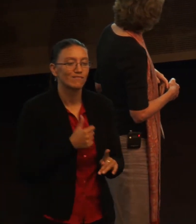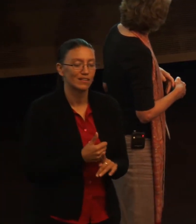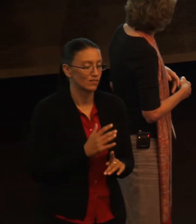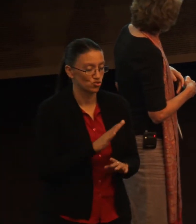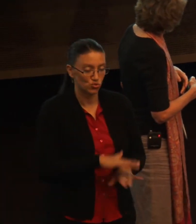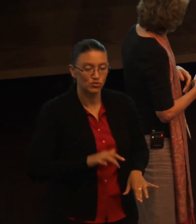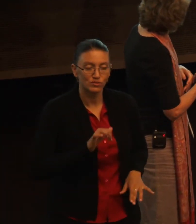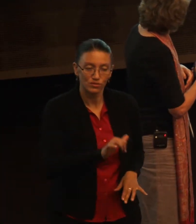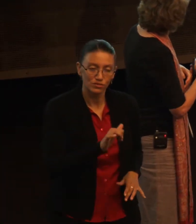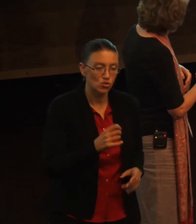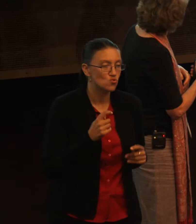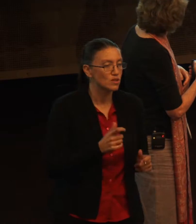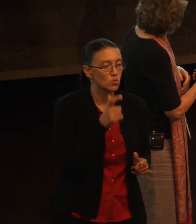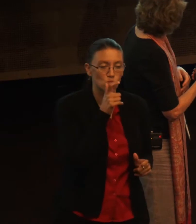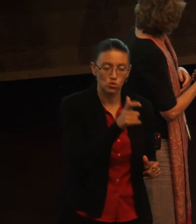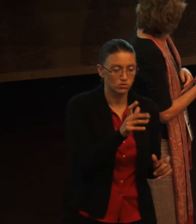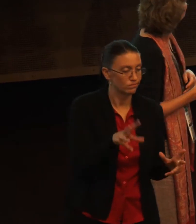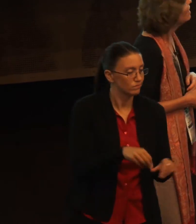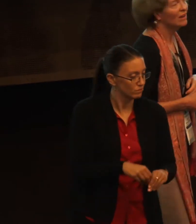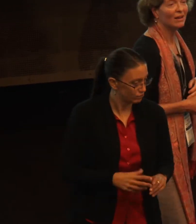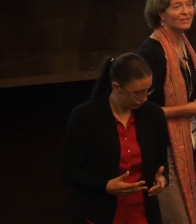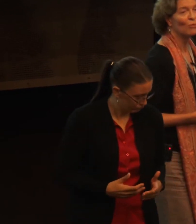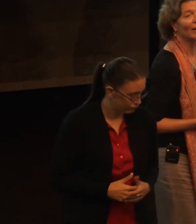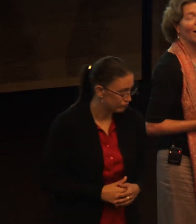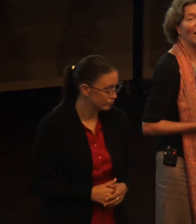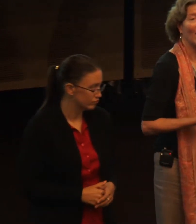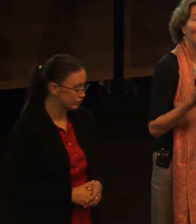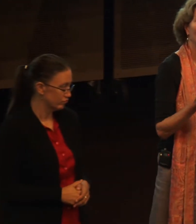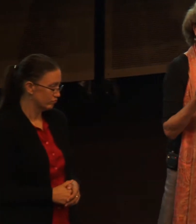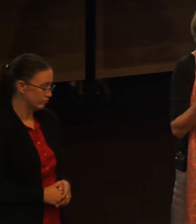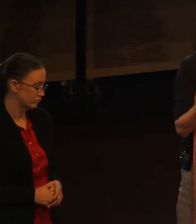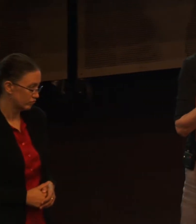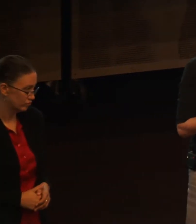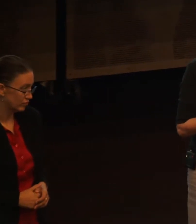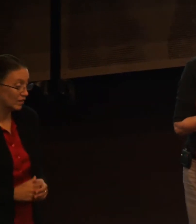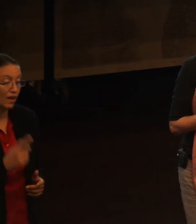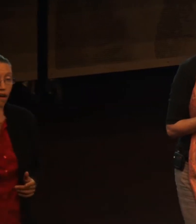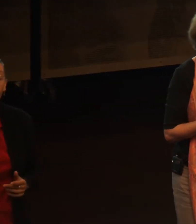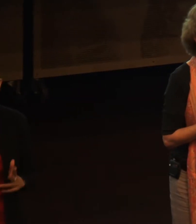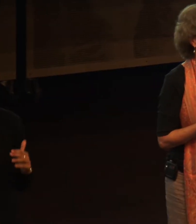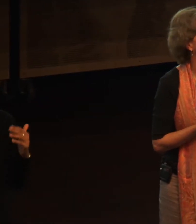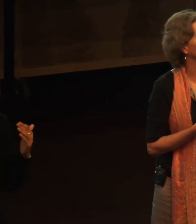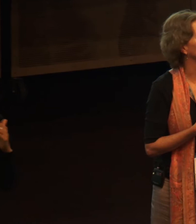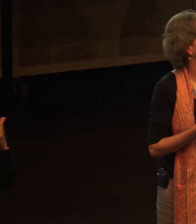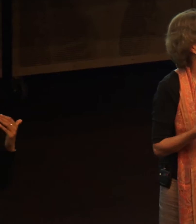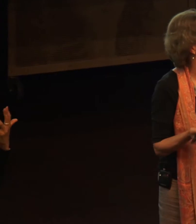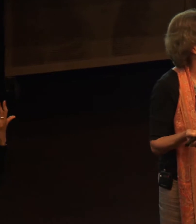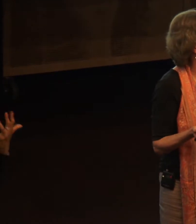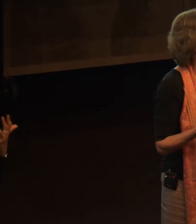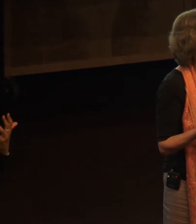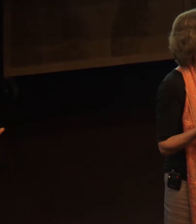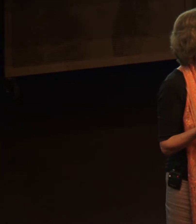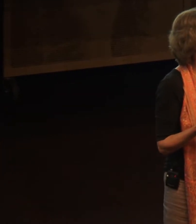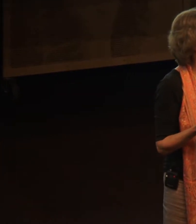take. But if we looked at a somewhat higher level, oftentimes people have thought that when it comes